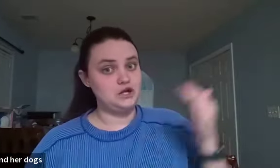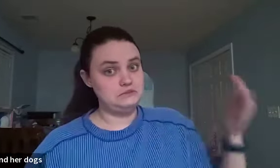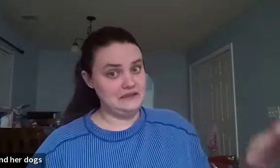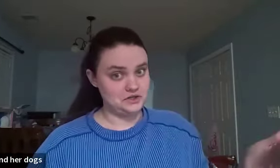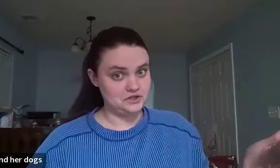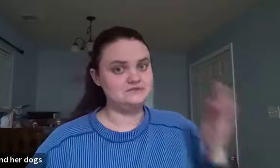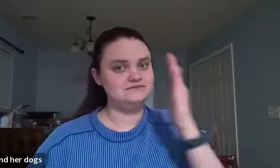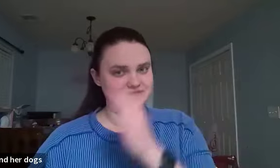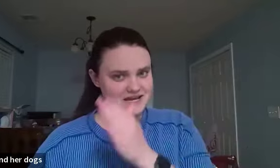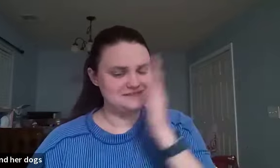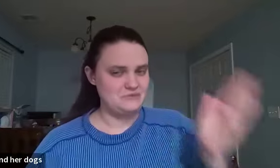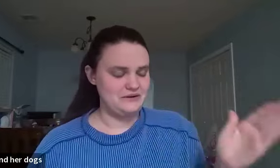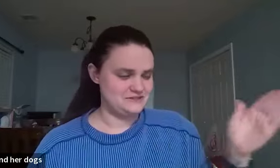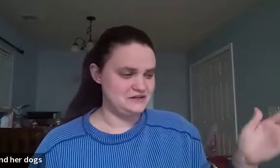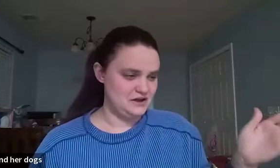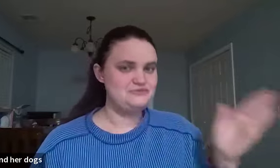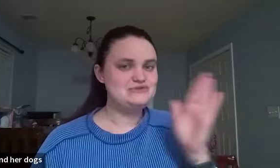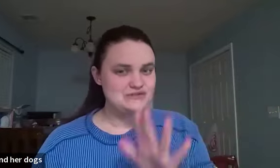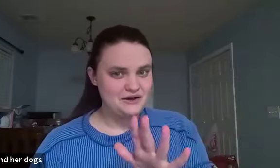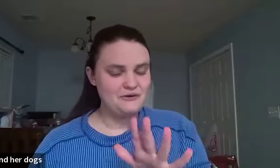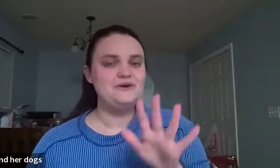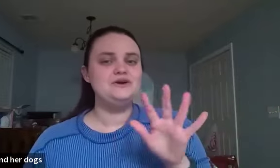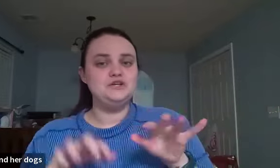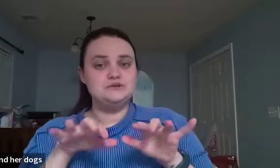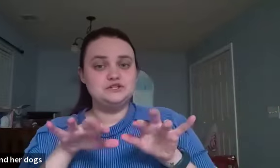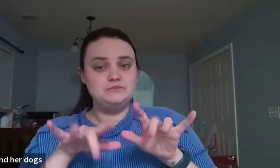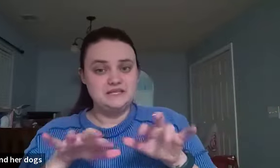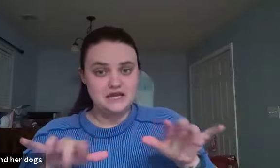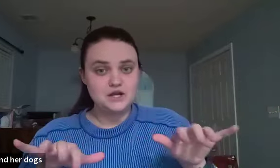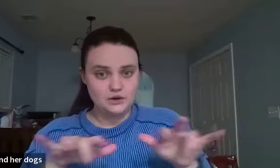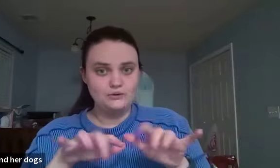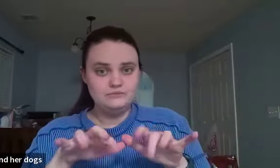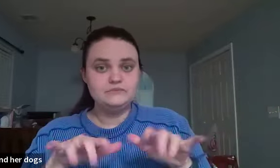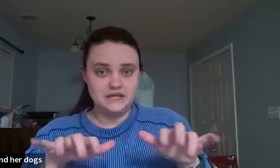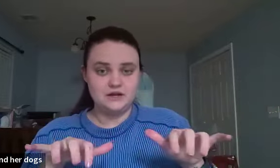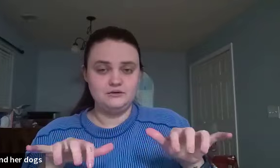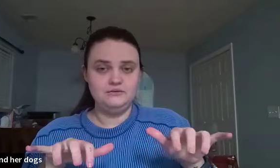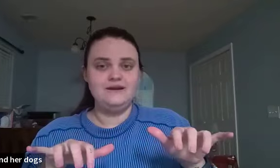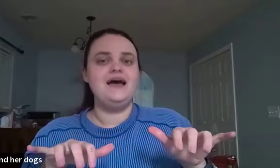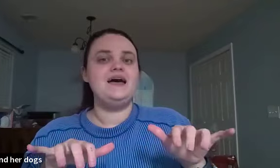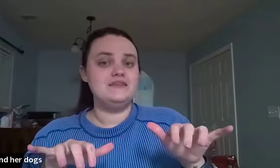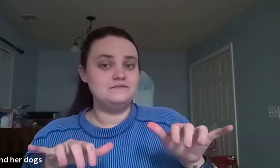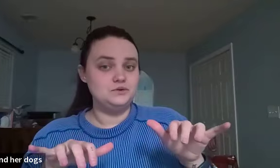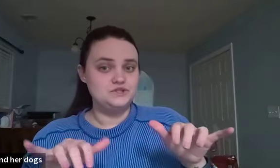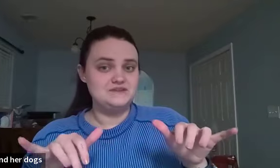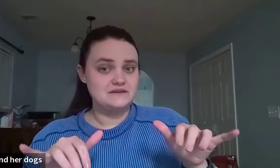piano player. That's where I was gonna go. So you would do piano, and then you would do the sign